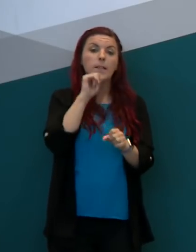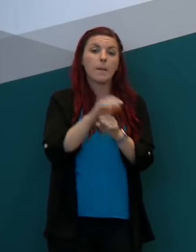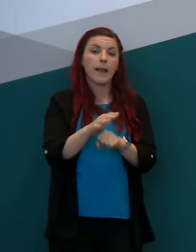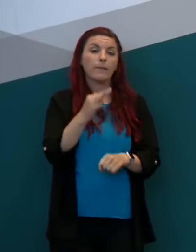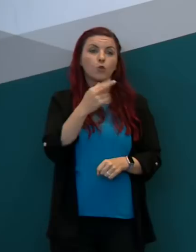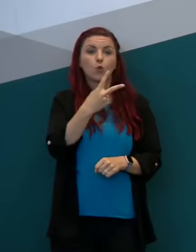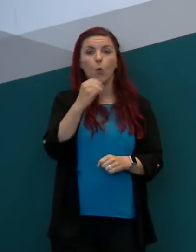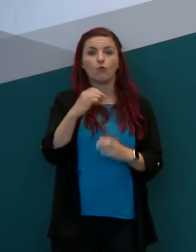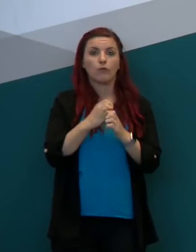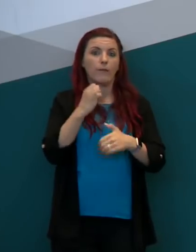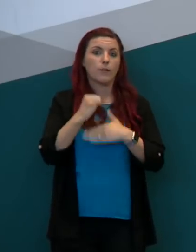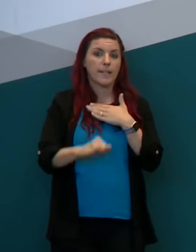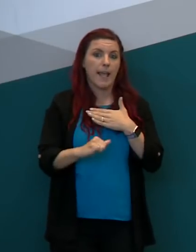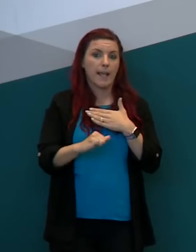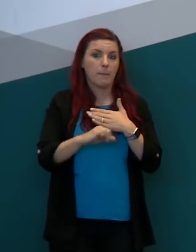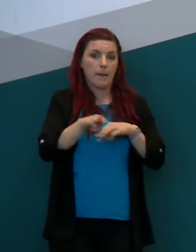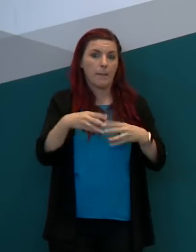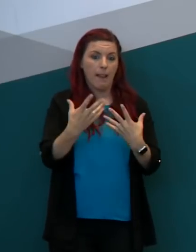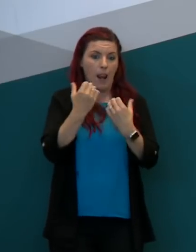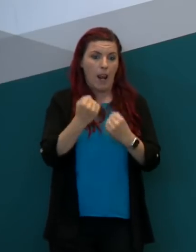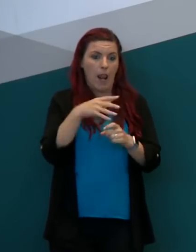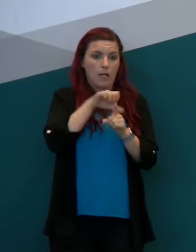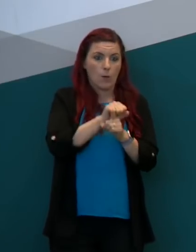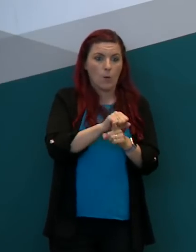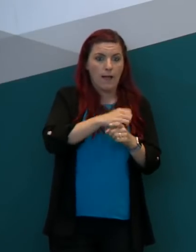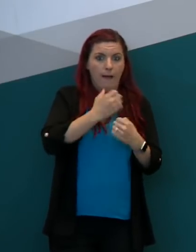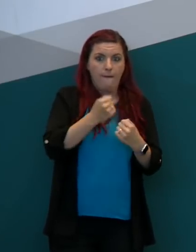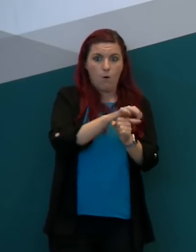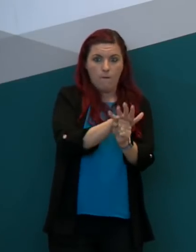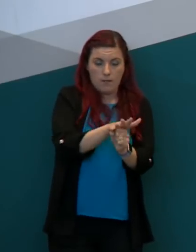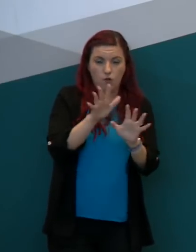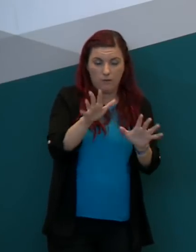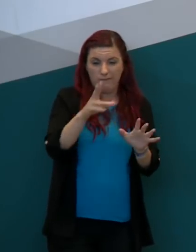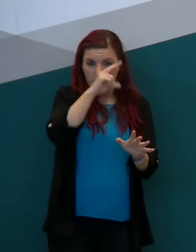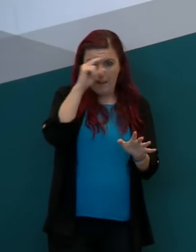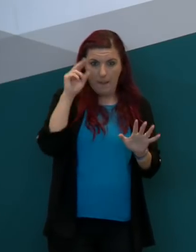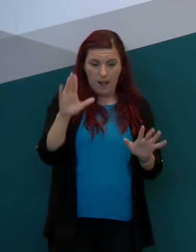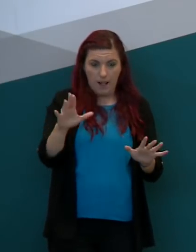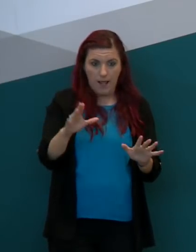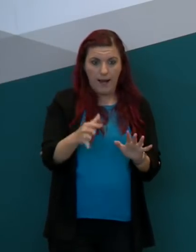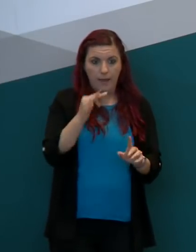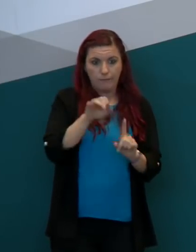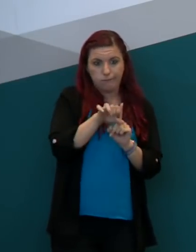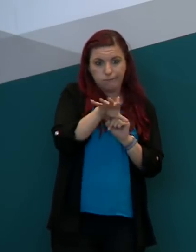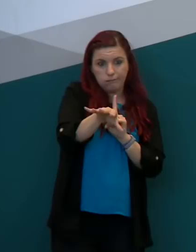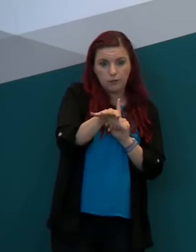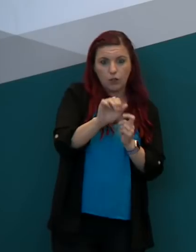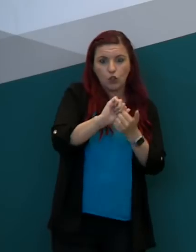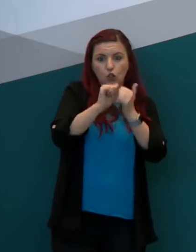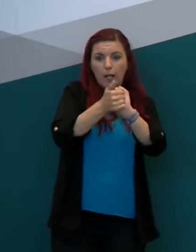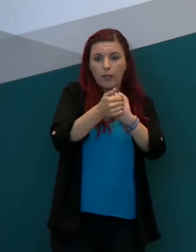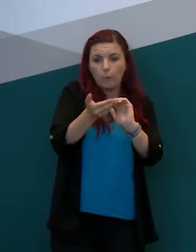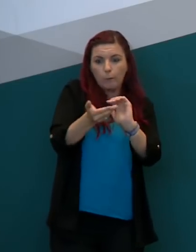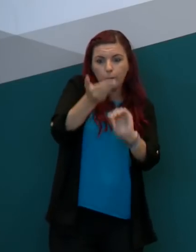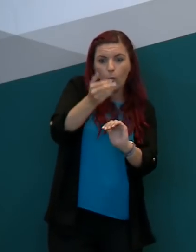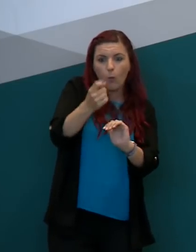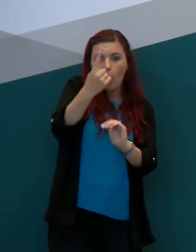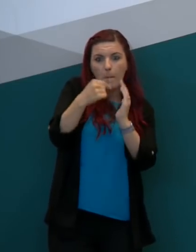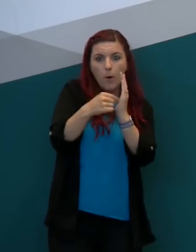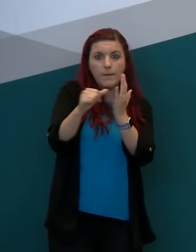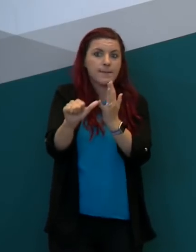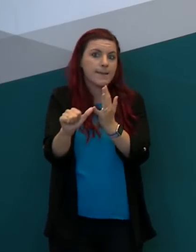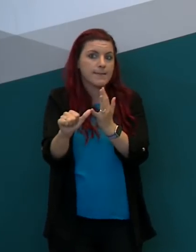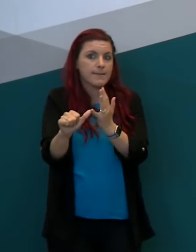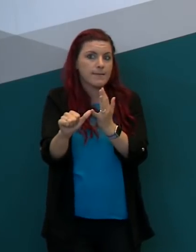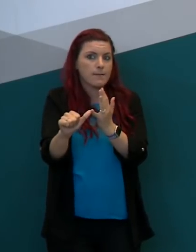cases a day, and we're doing a little better than that at the moment, and if the reproduction number was to change to up to 1.6,